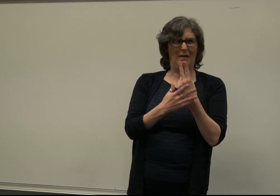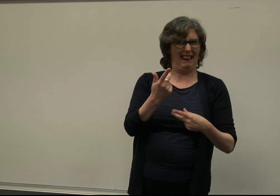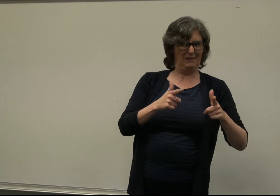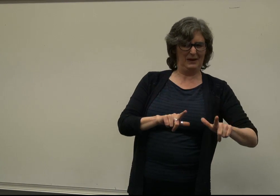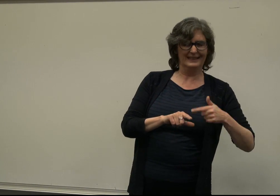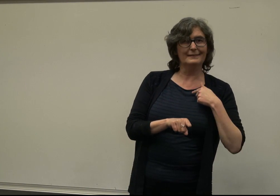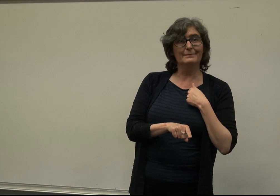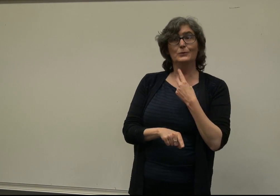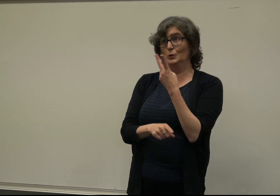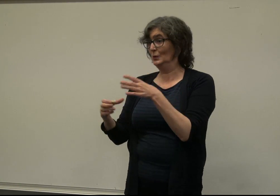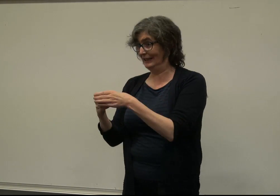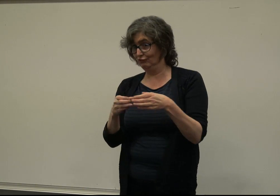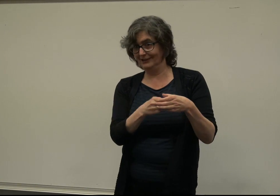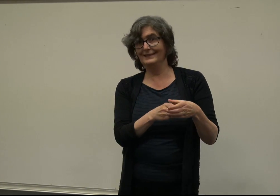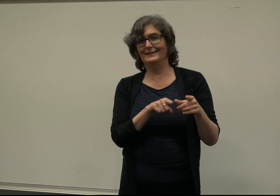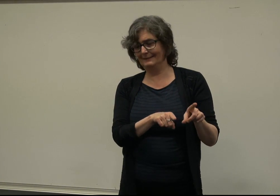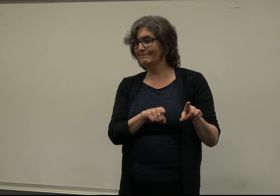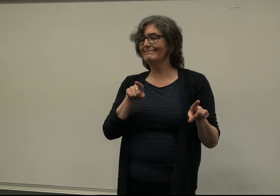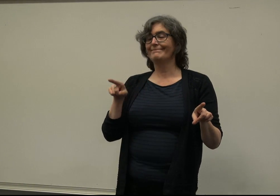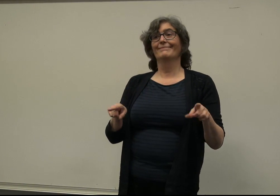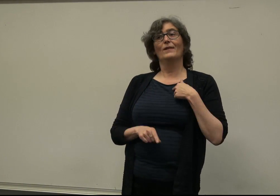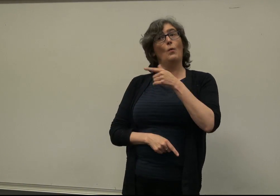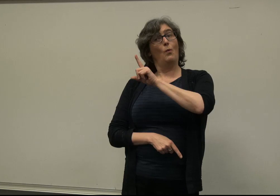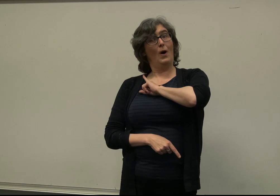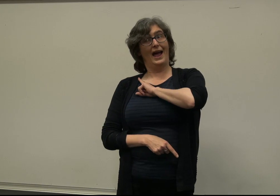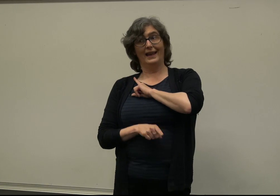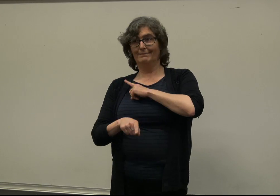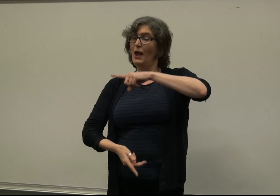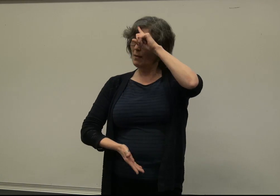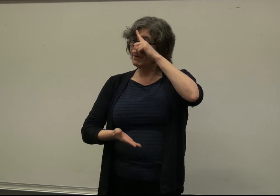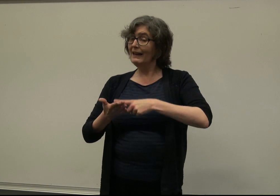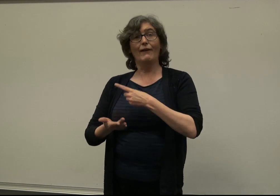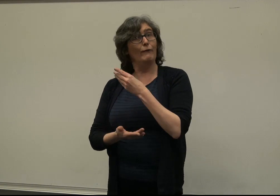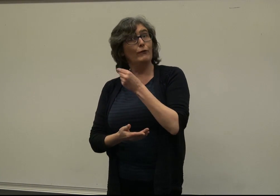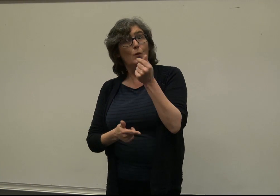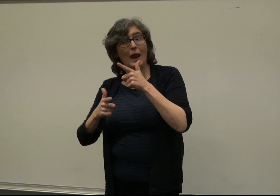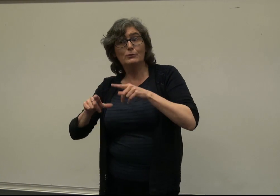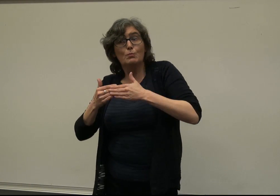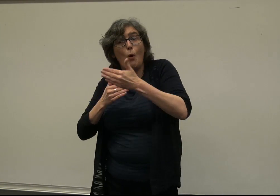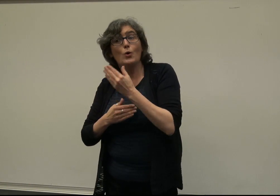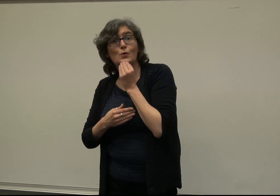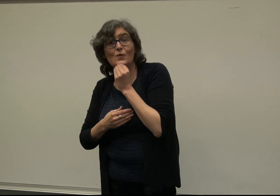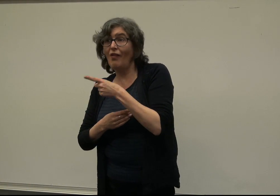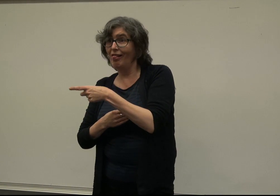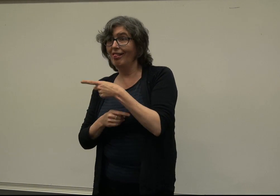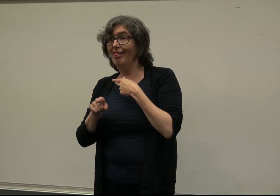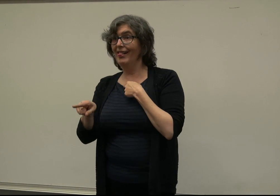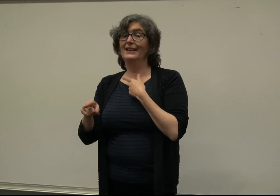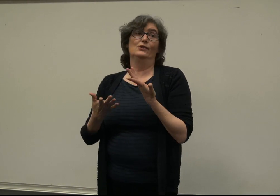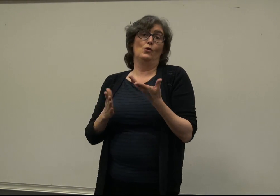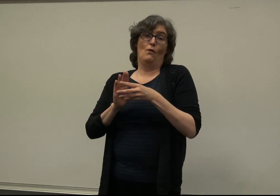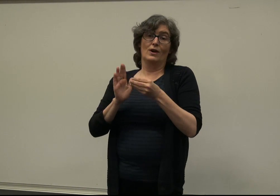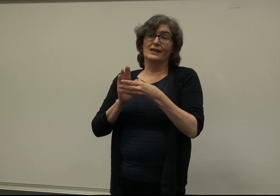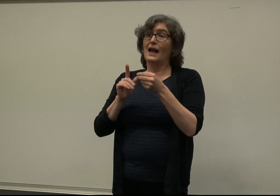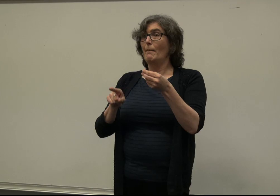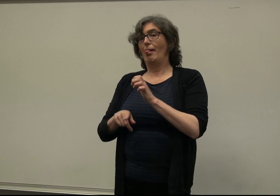because there are useful languages and not so useful languages. So in the rest of Europe and in